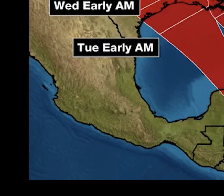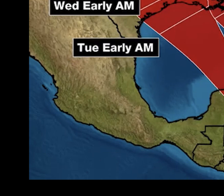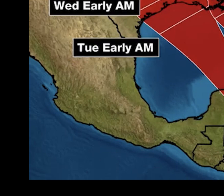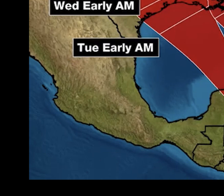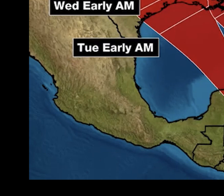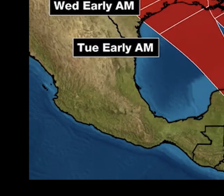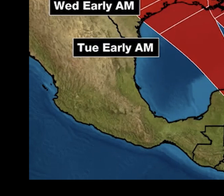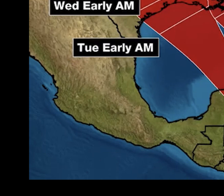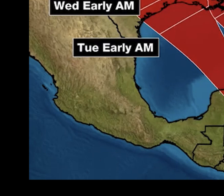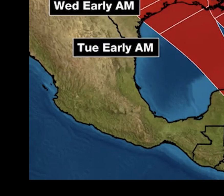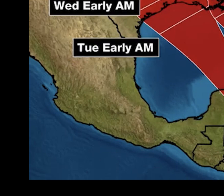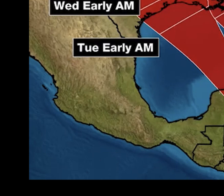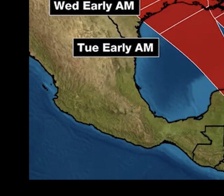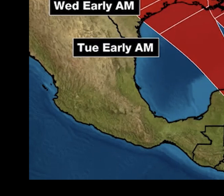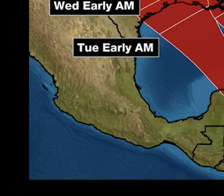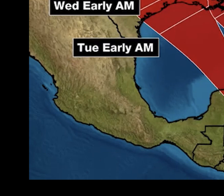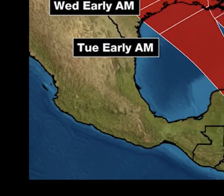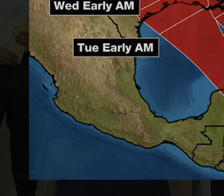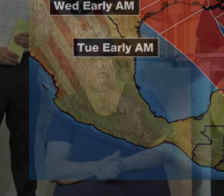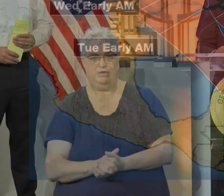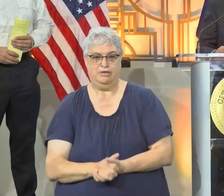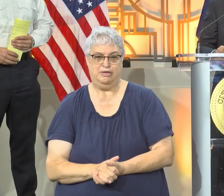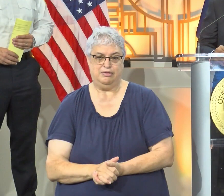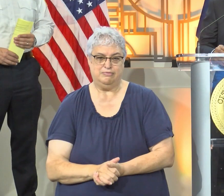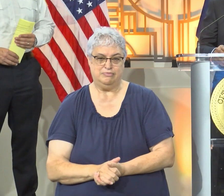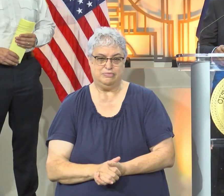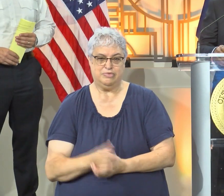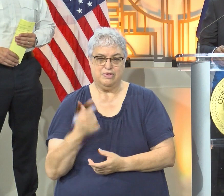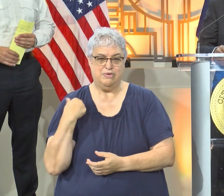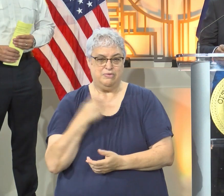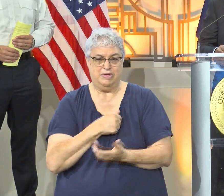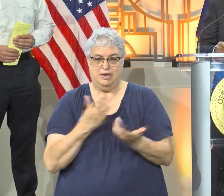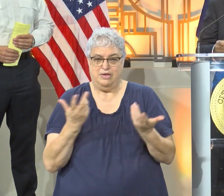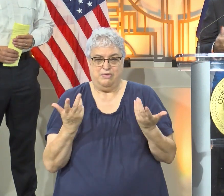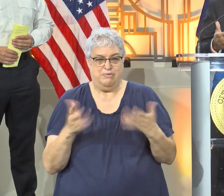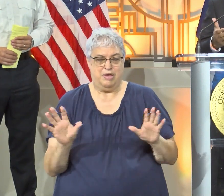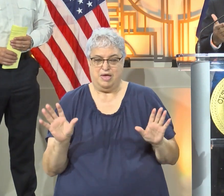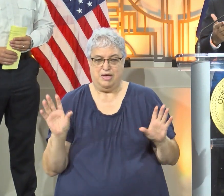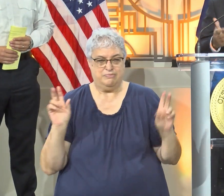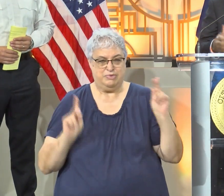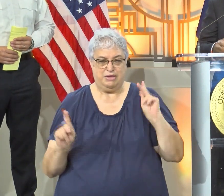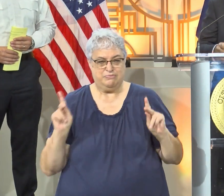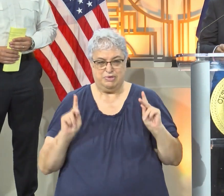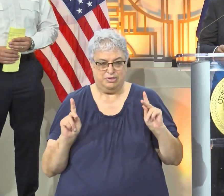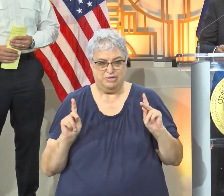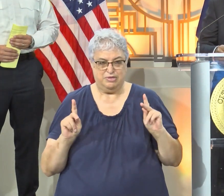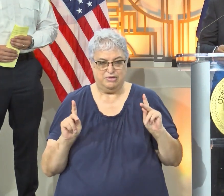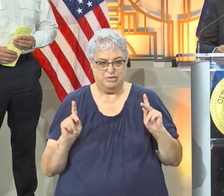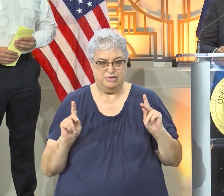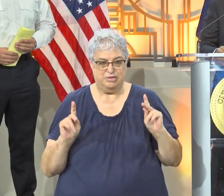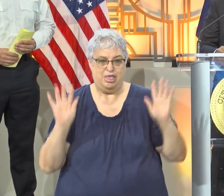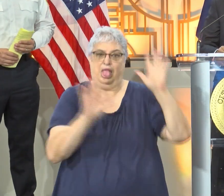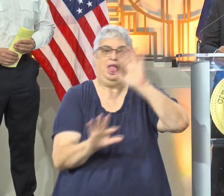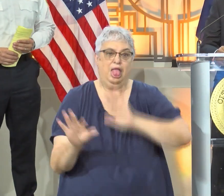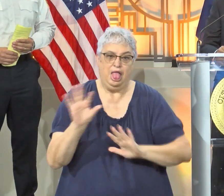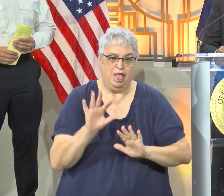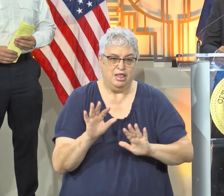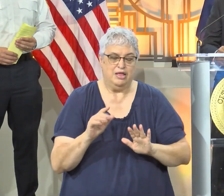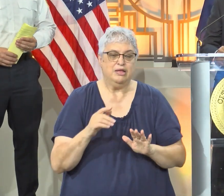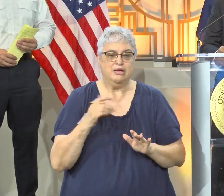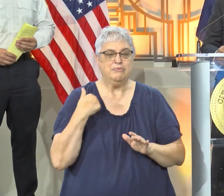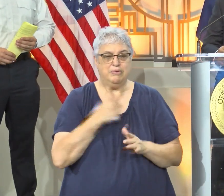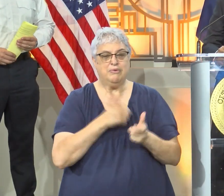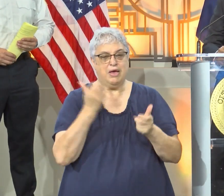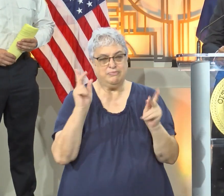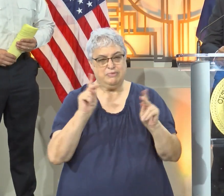that something? And so we don't want anyone not to be prepared. I've asked all City of